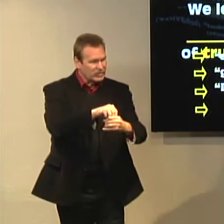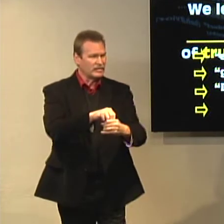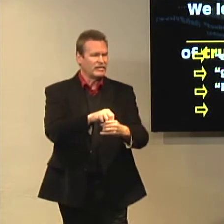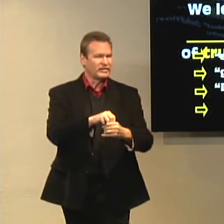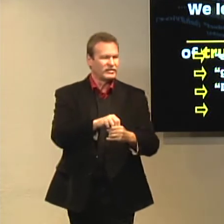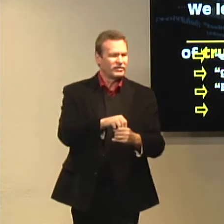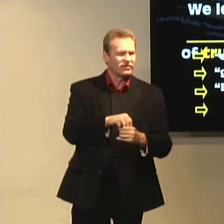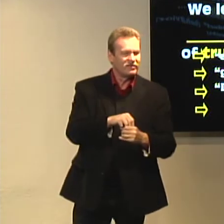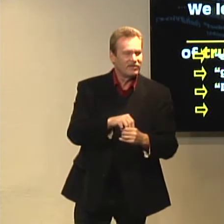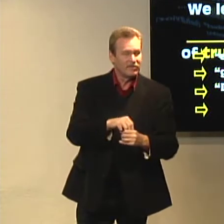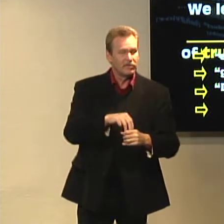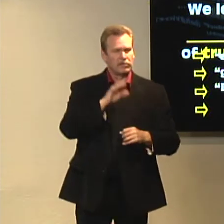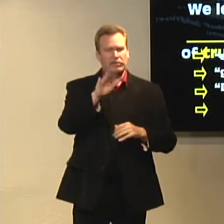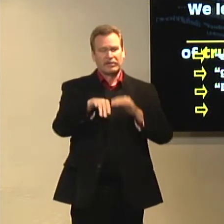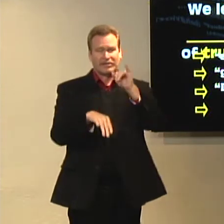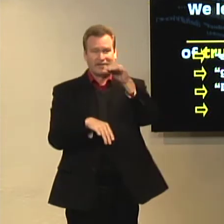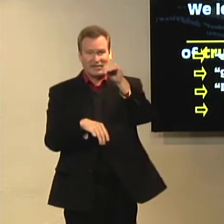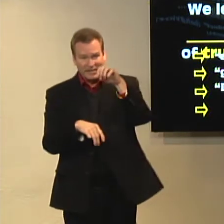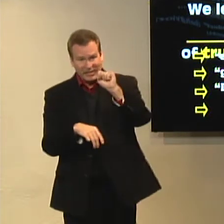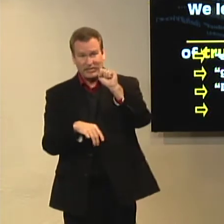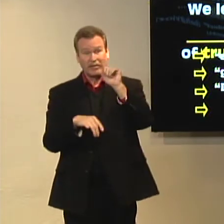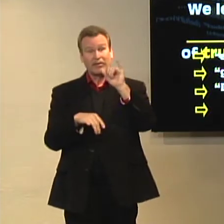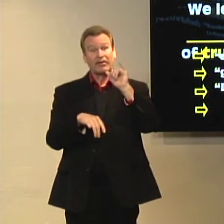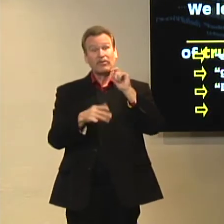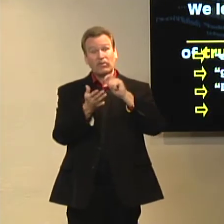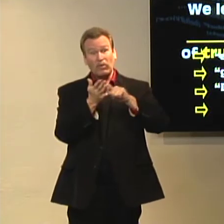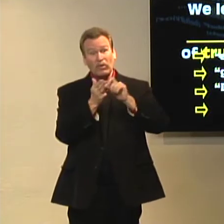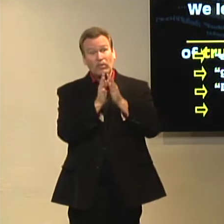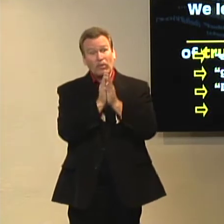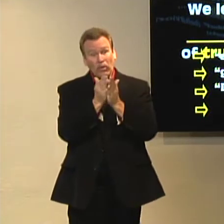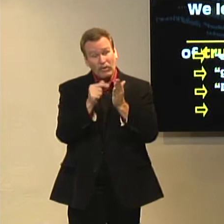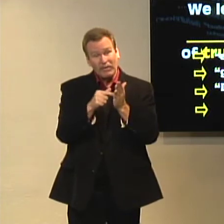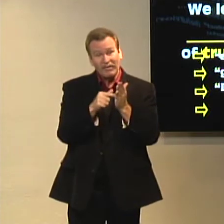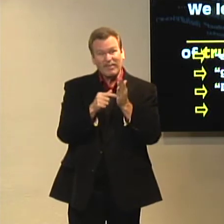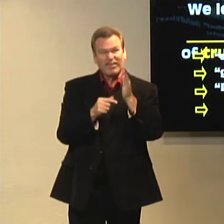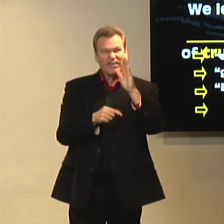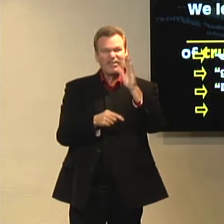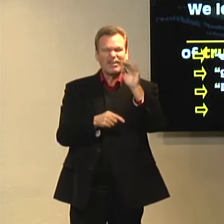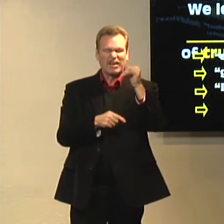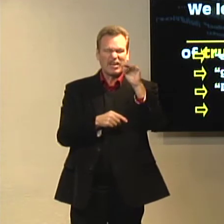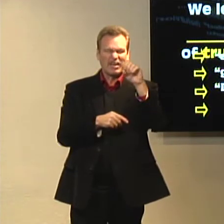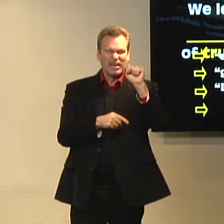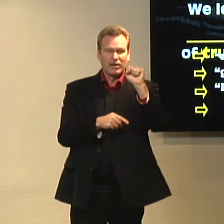A person's works that are involved. And so James writes this book